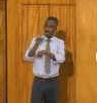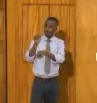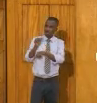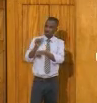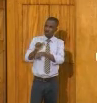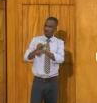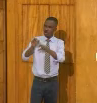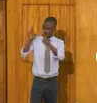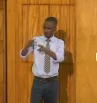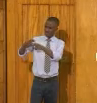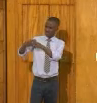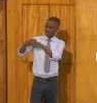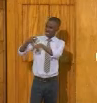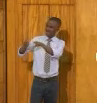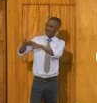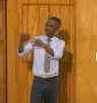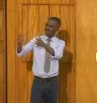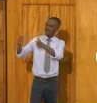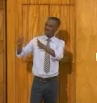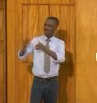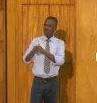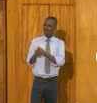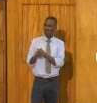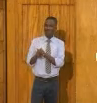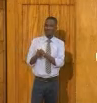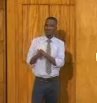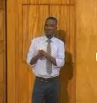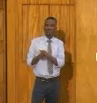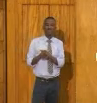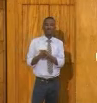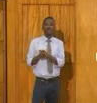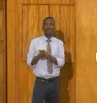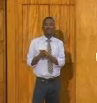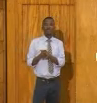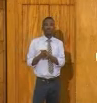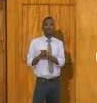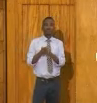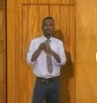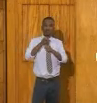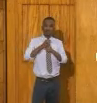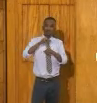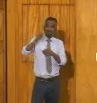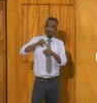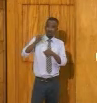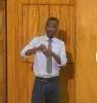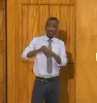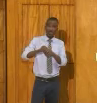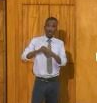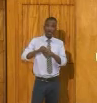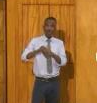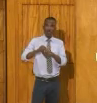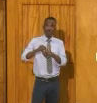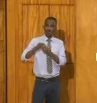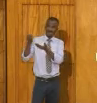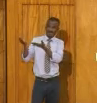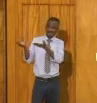your result within a short time without those processes. And it's reduced the need for moving samples